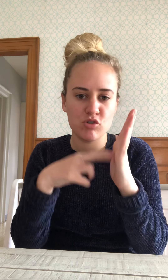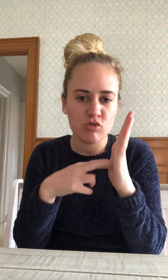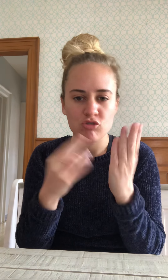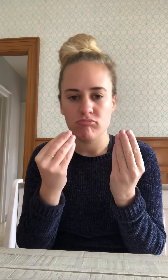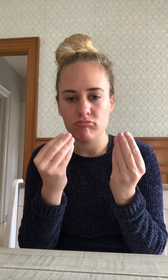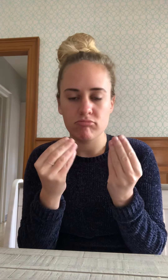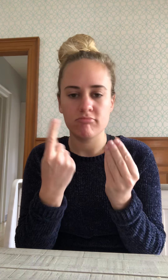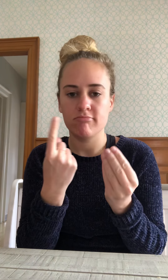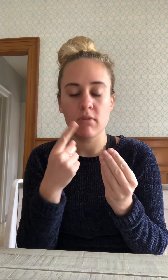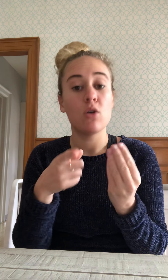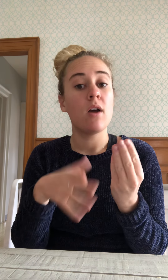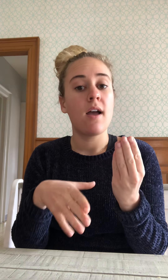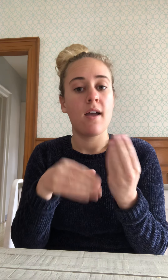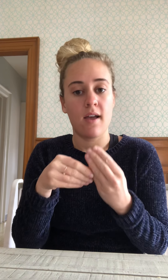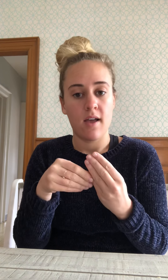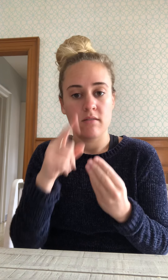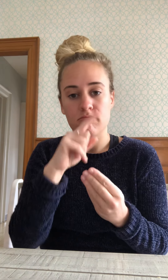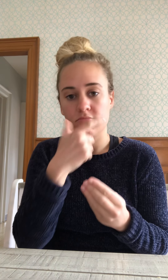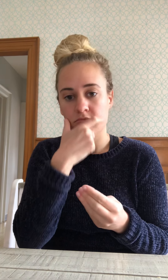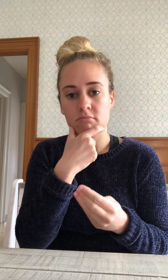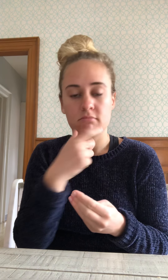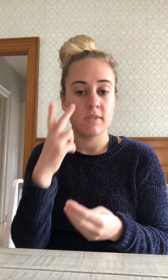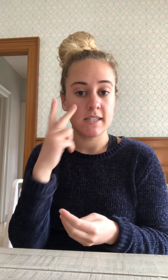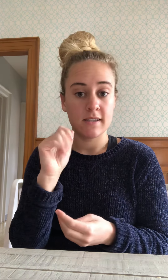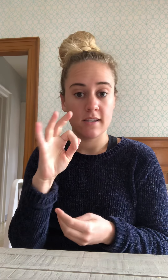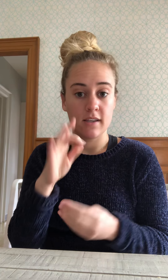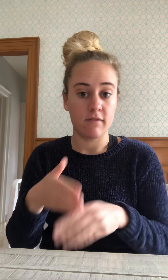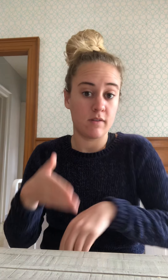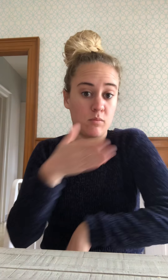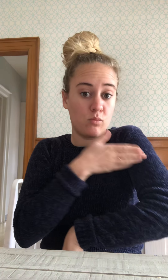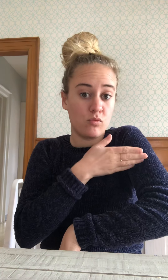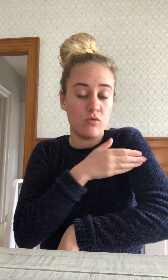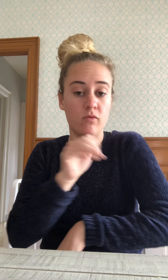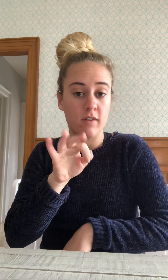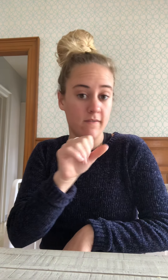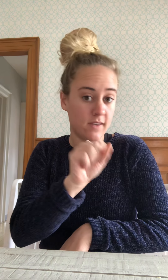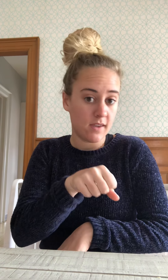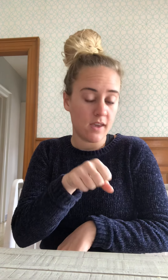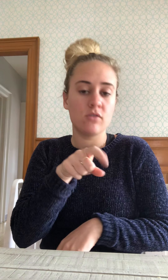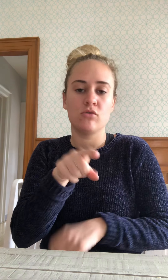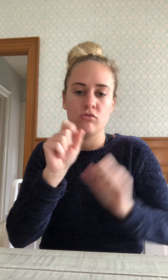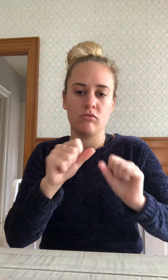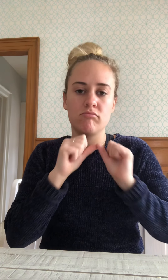denture, see if that improves it. If it does, then you can make that change more permanent with acrylic.